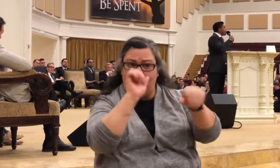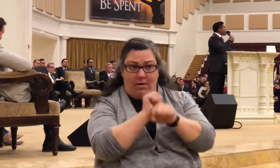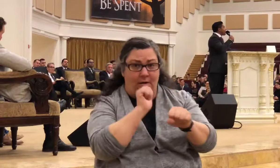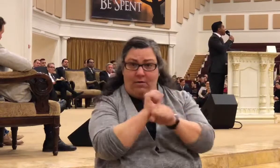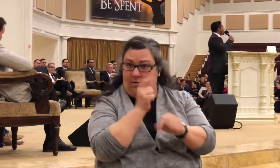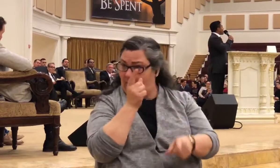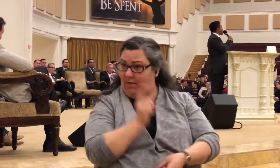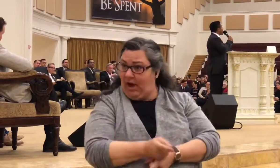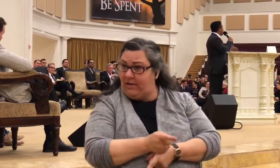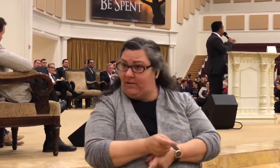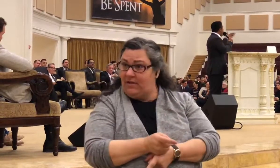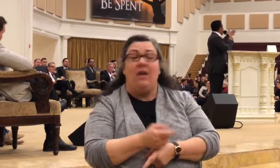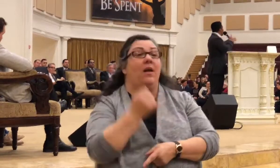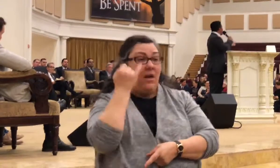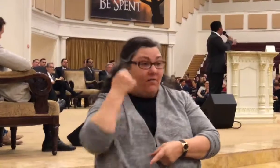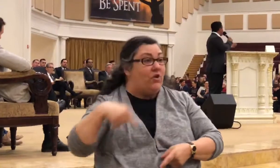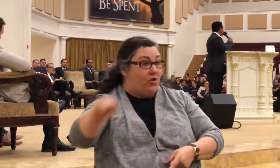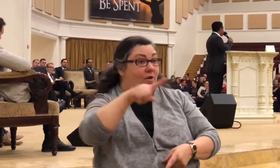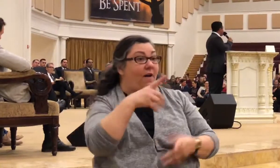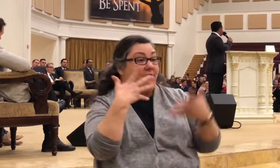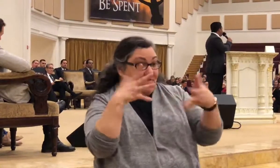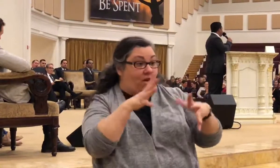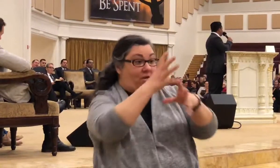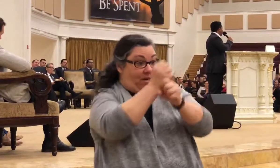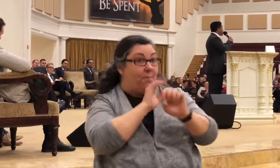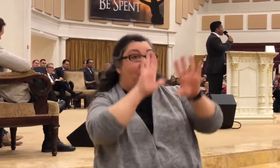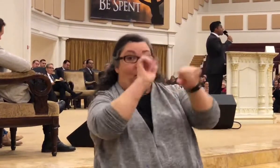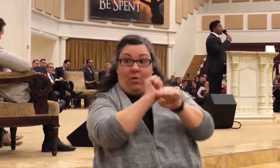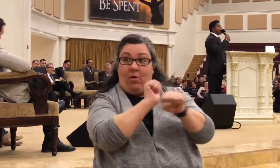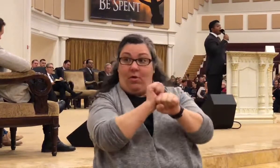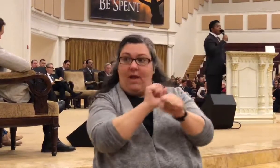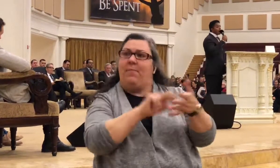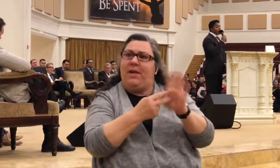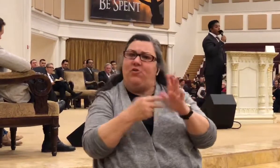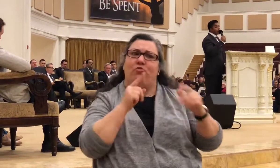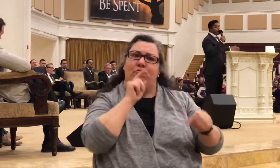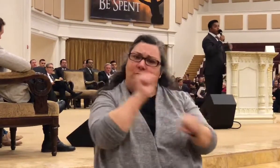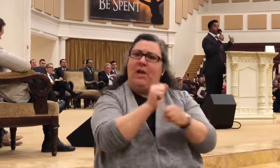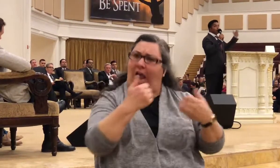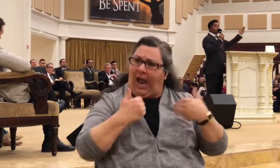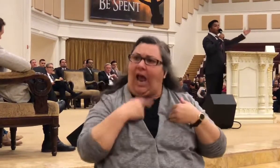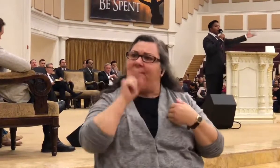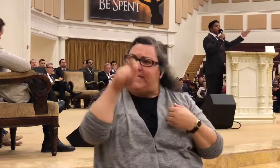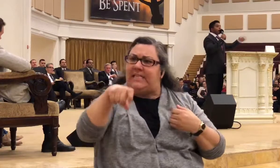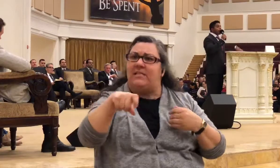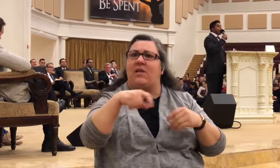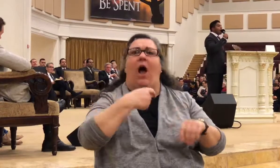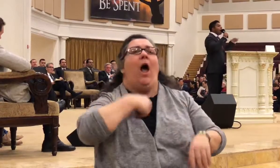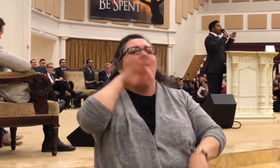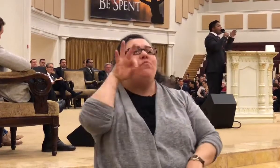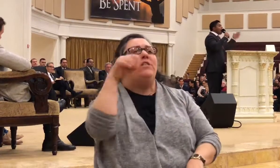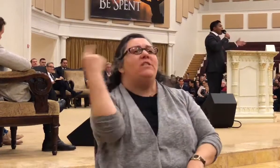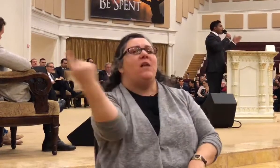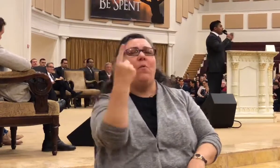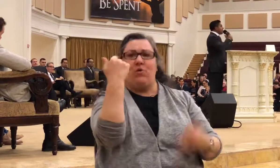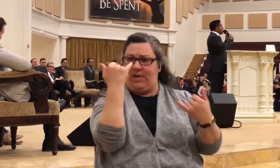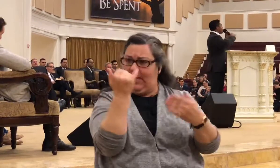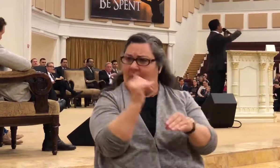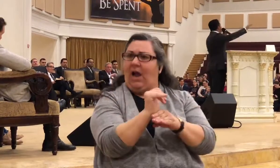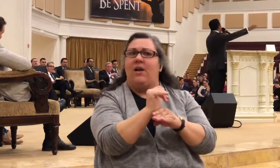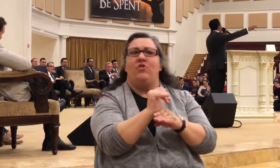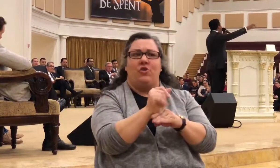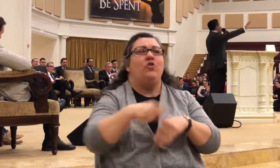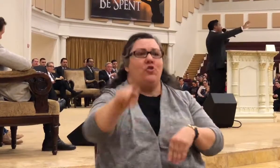Anybody that ever received a miracle had a need. There was something going on in their life. So I'm preaching to somebody today that has a